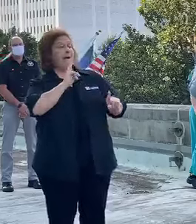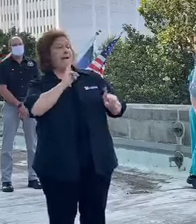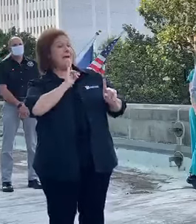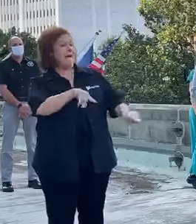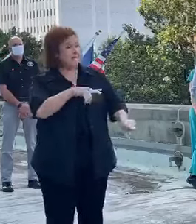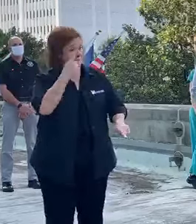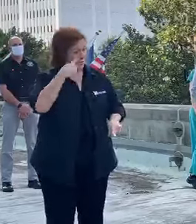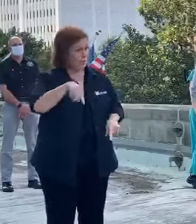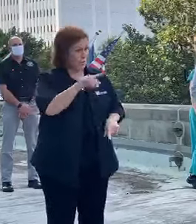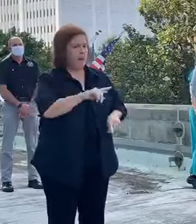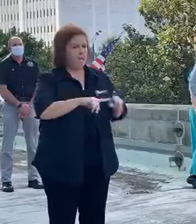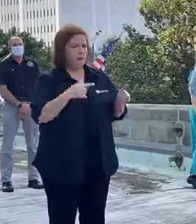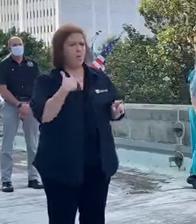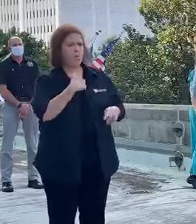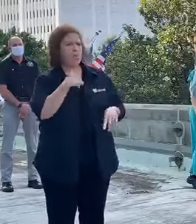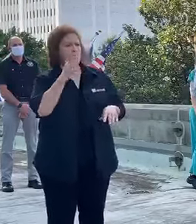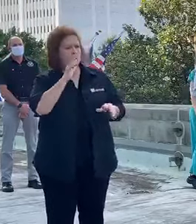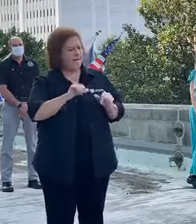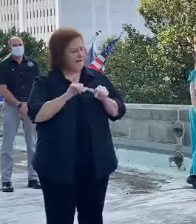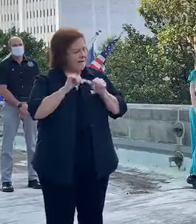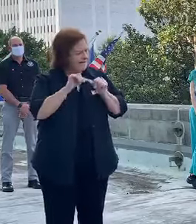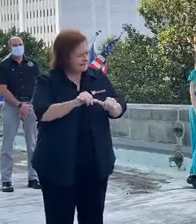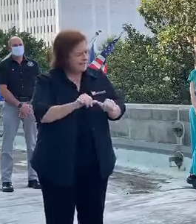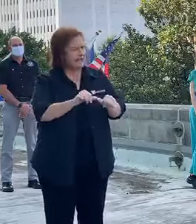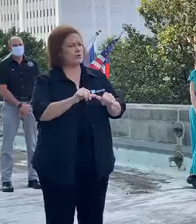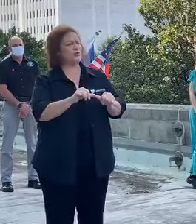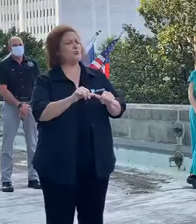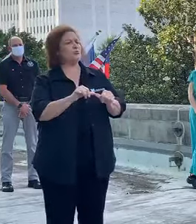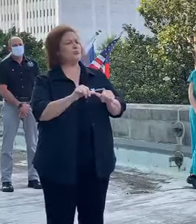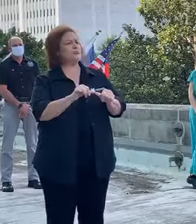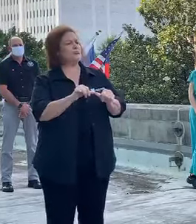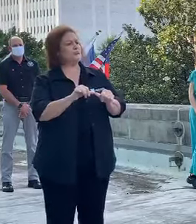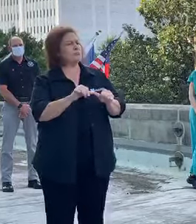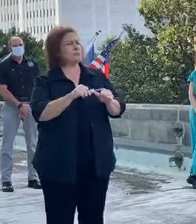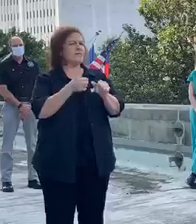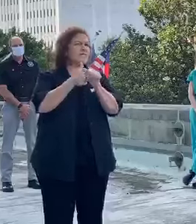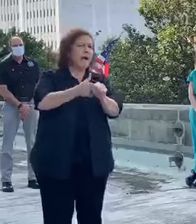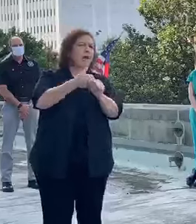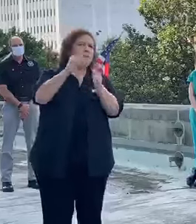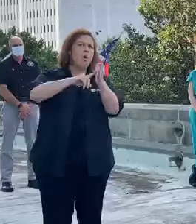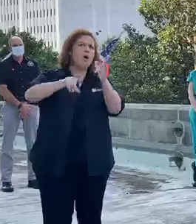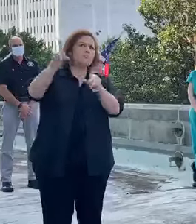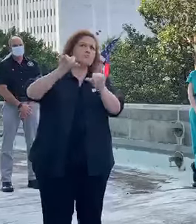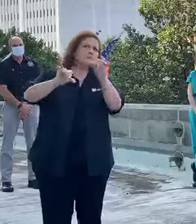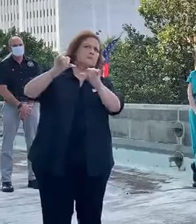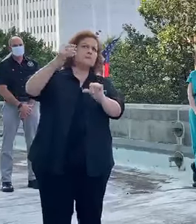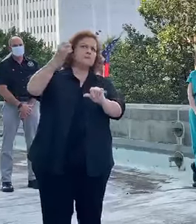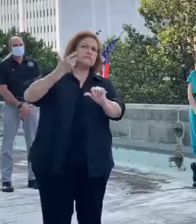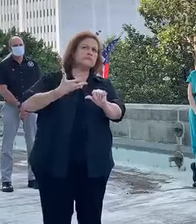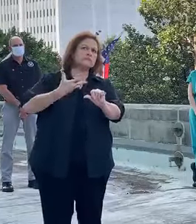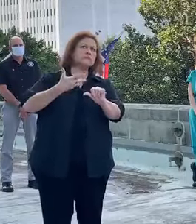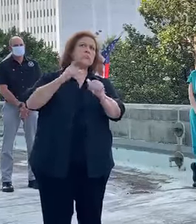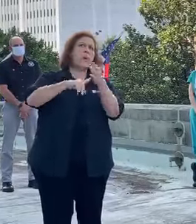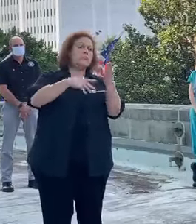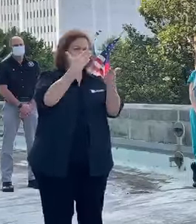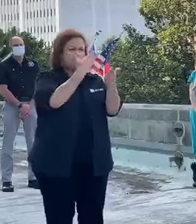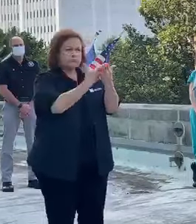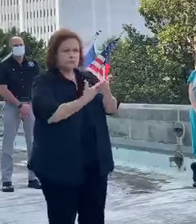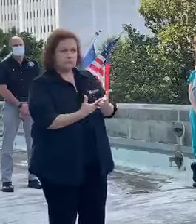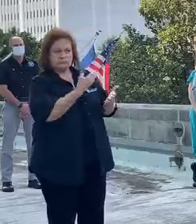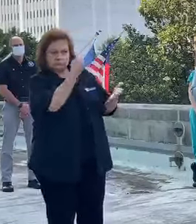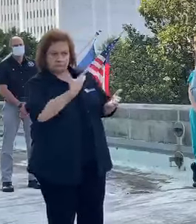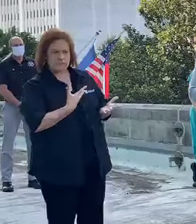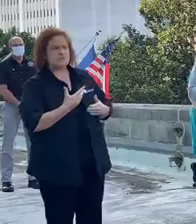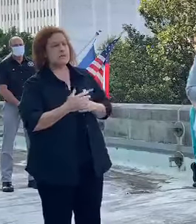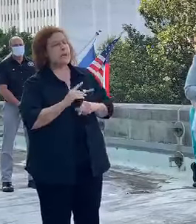will continue to be driven again by science, by data. But if we